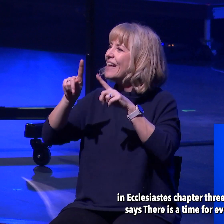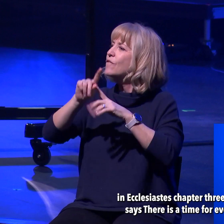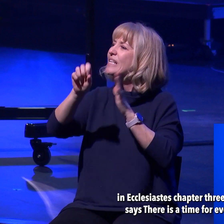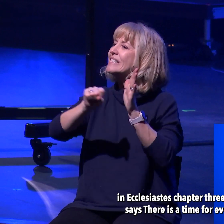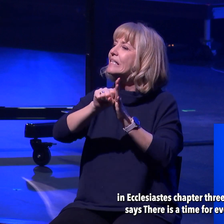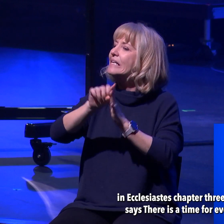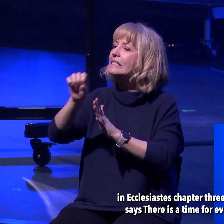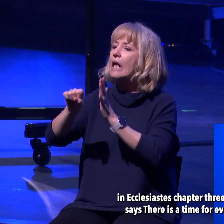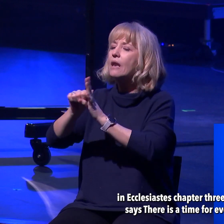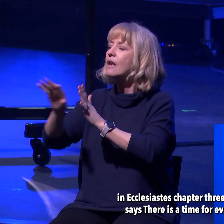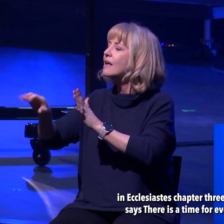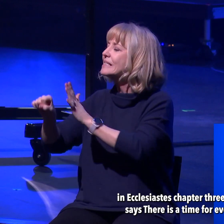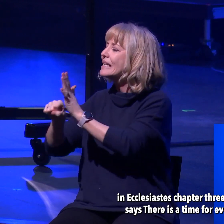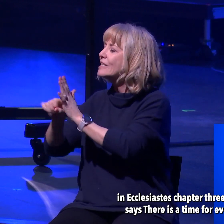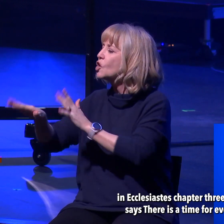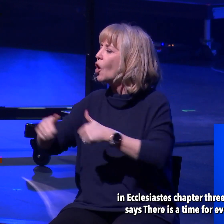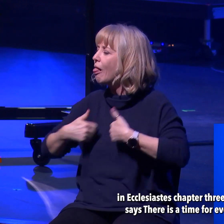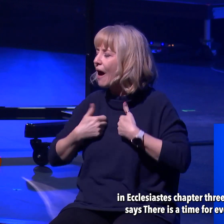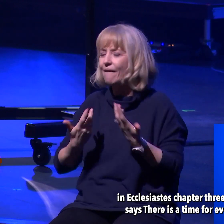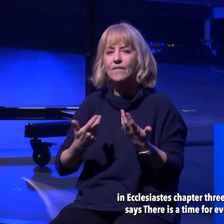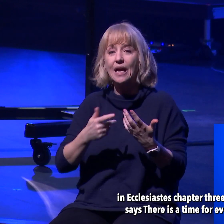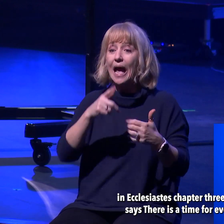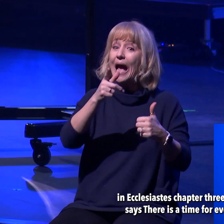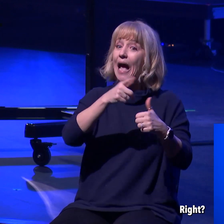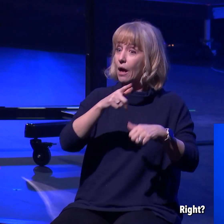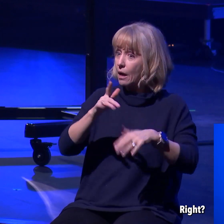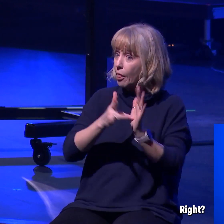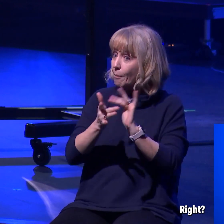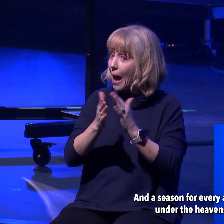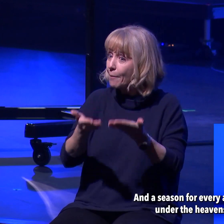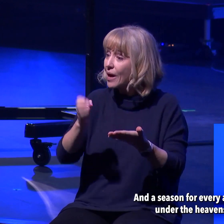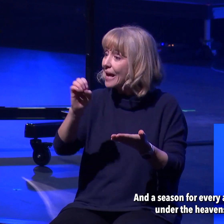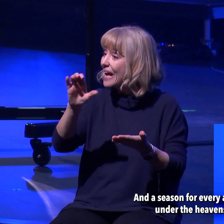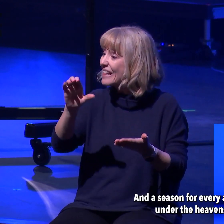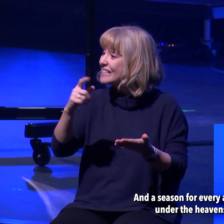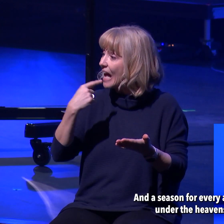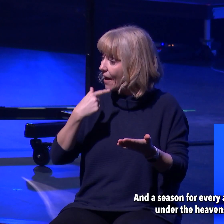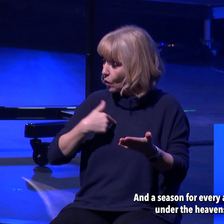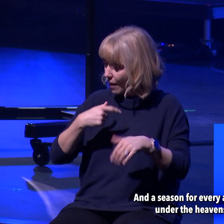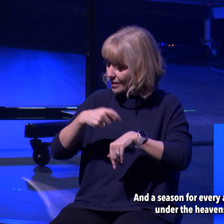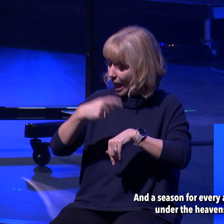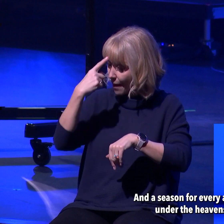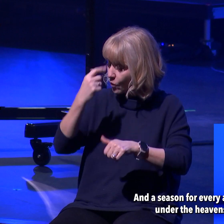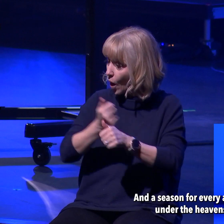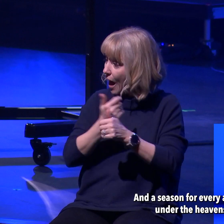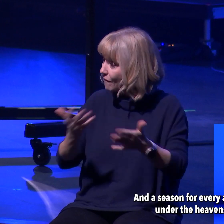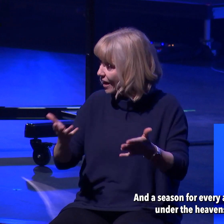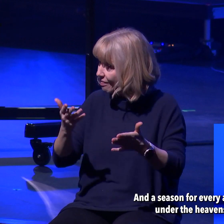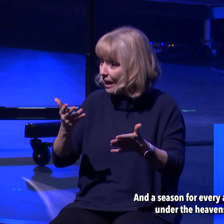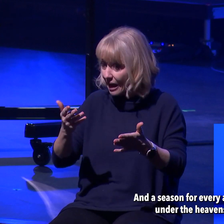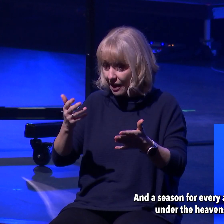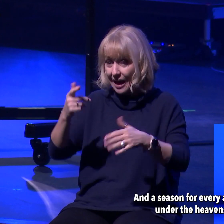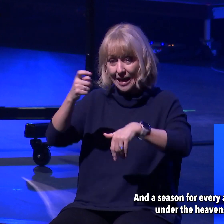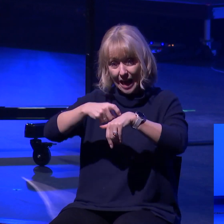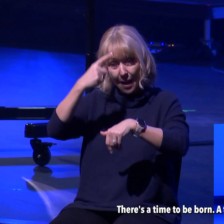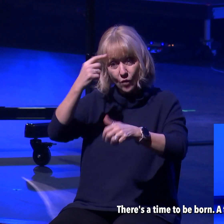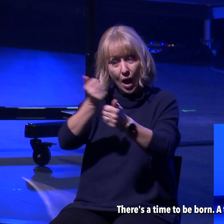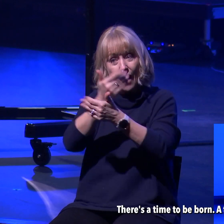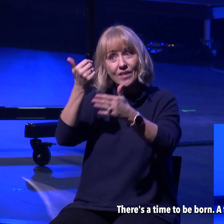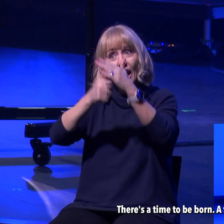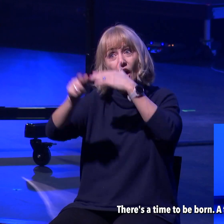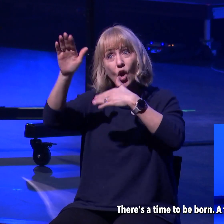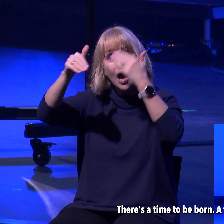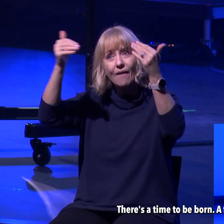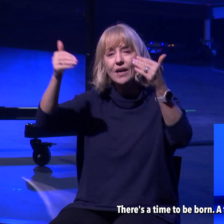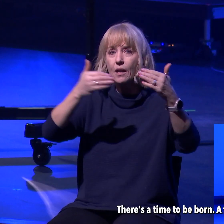3, lays it out, says there is a time for everything, right? And a season for every activity under the heavens. There's a